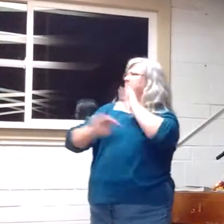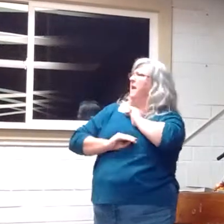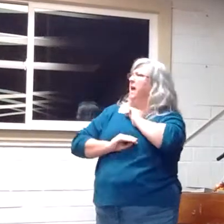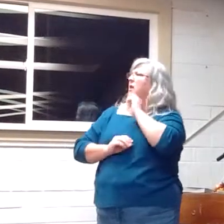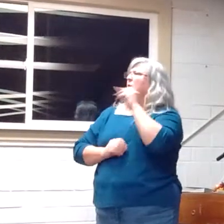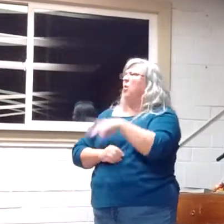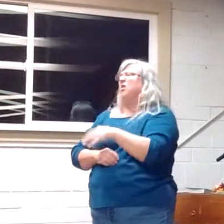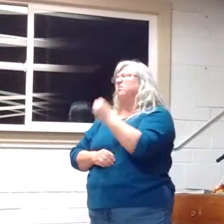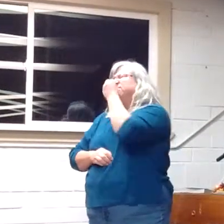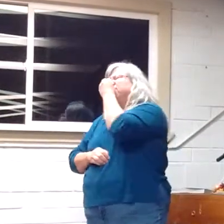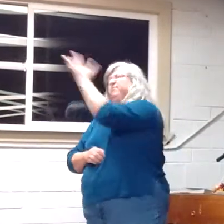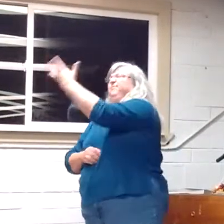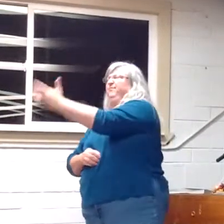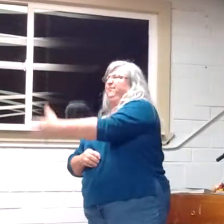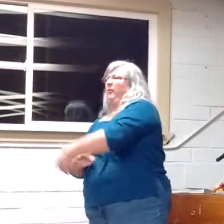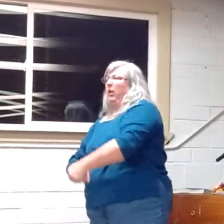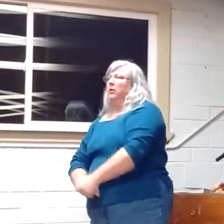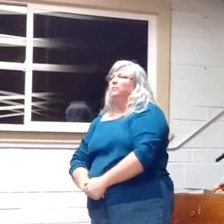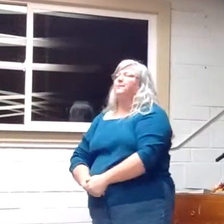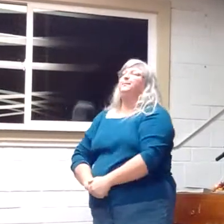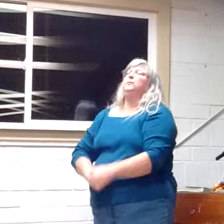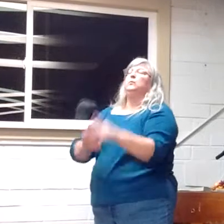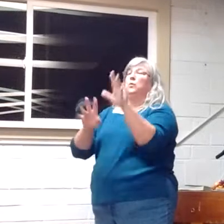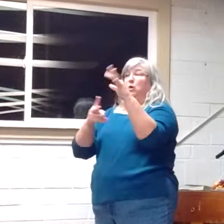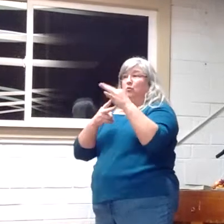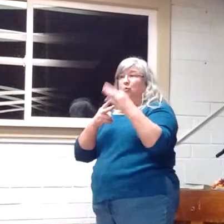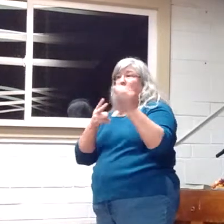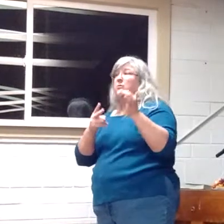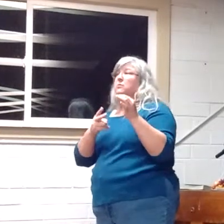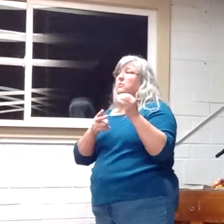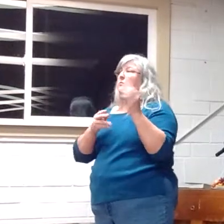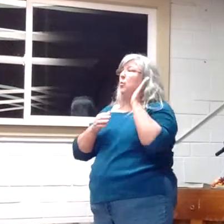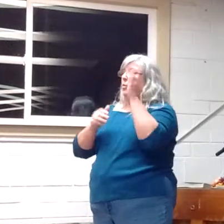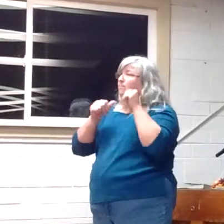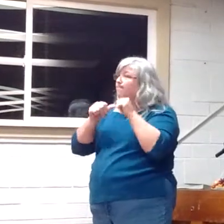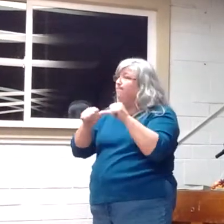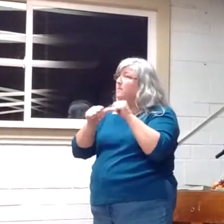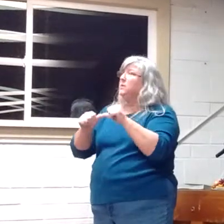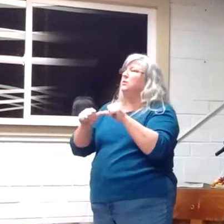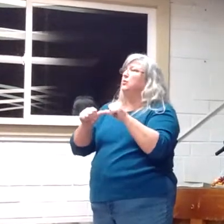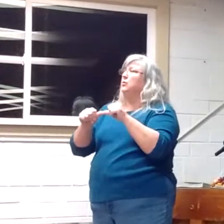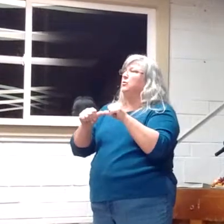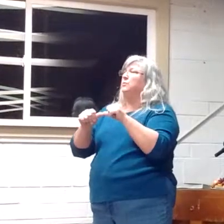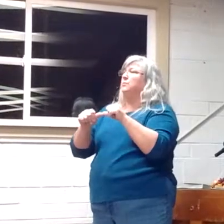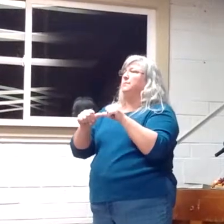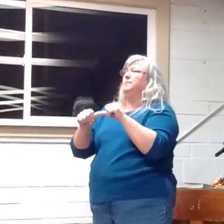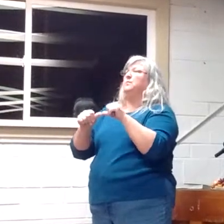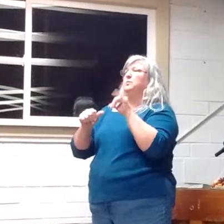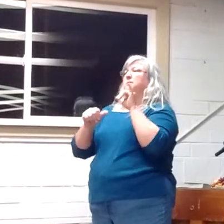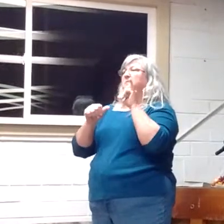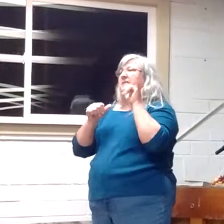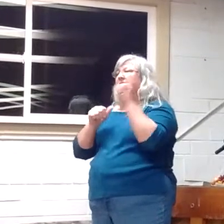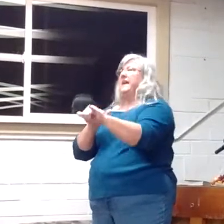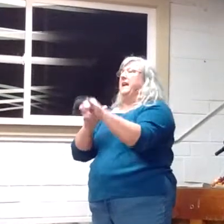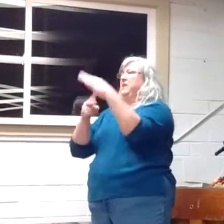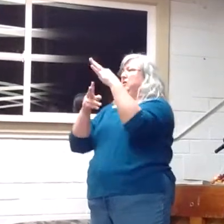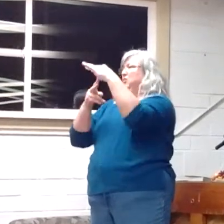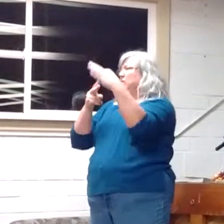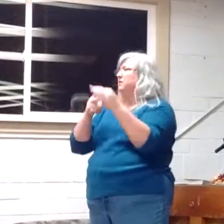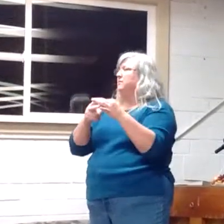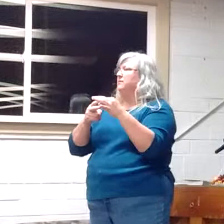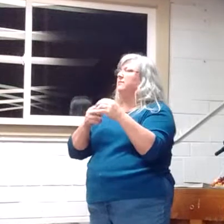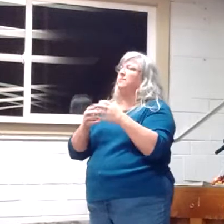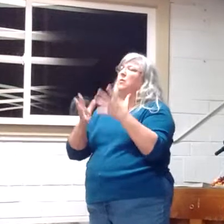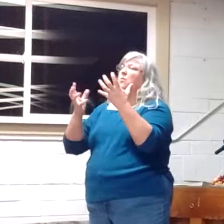Choices are and will forever remain exactly what they are, choices. Choose